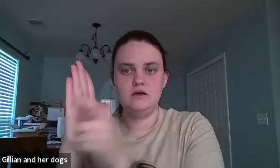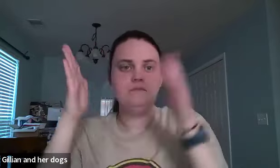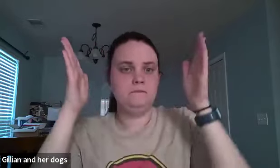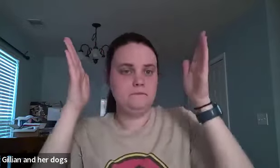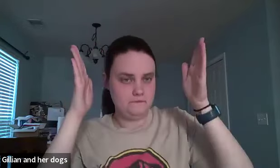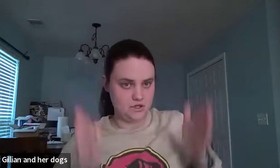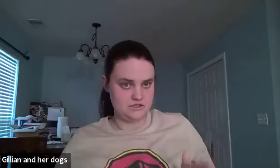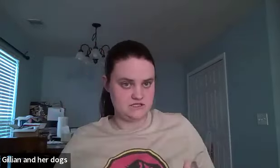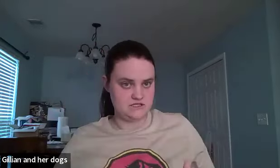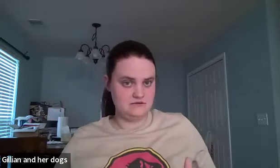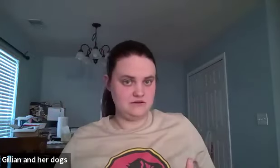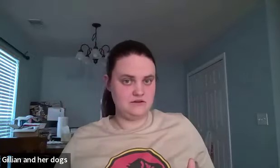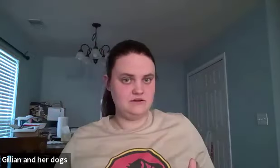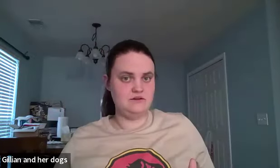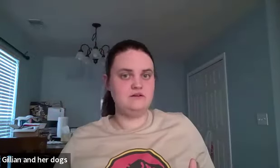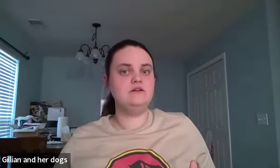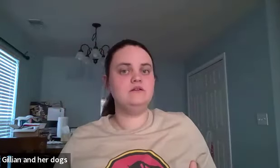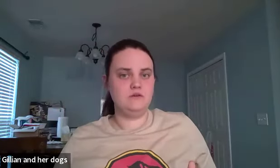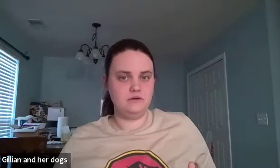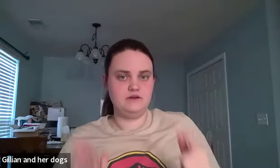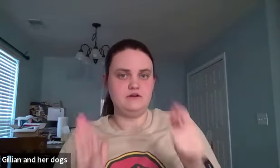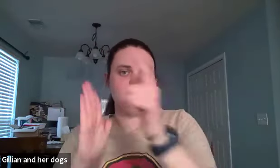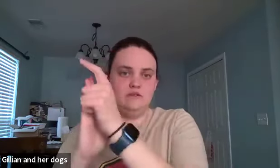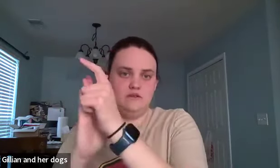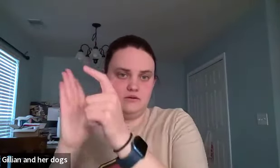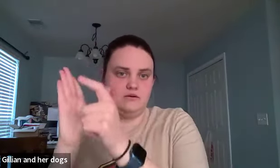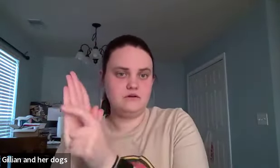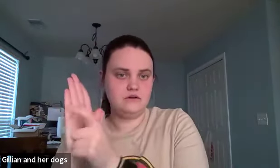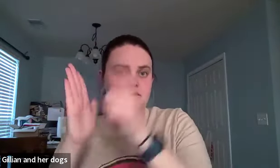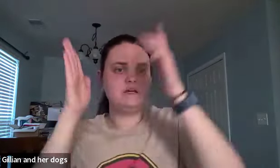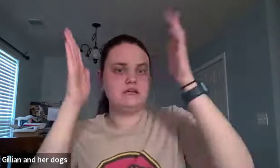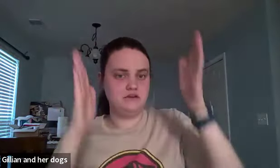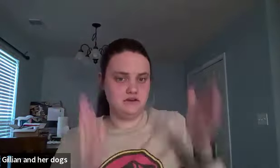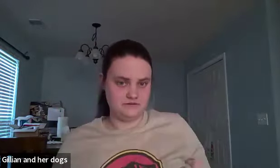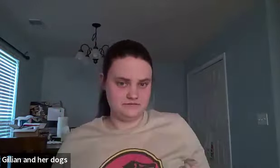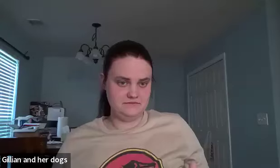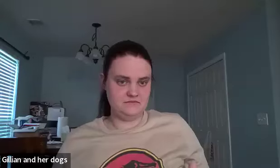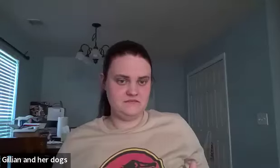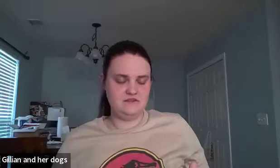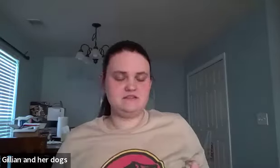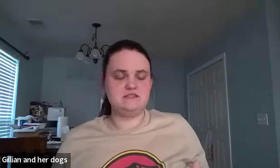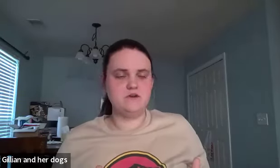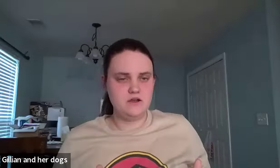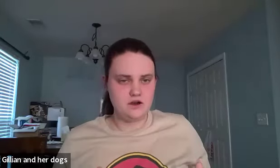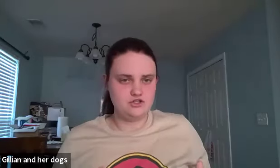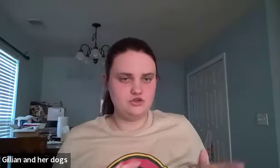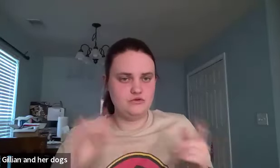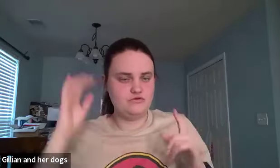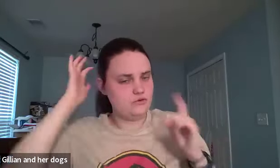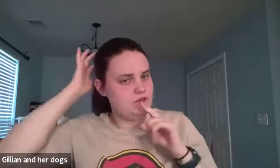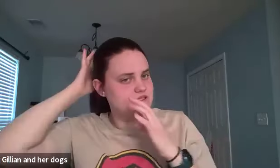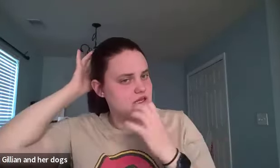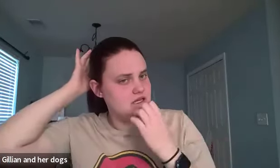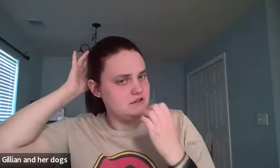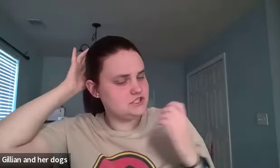law, person, lawyer, lawyer. This is very hard to go through and say English at